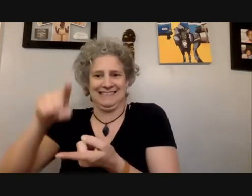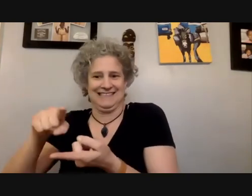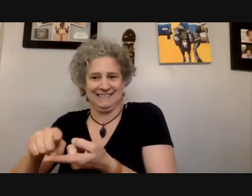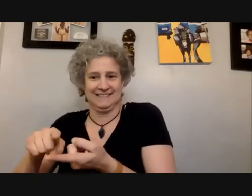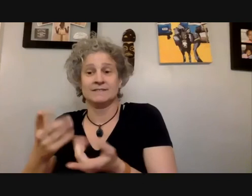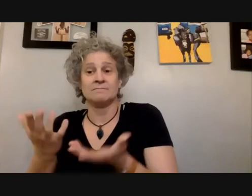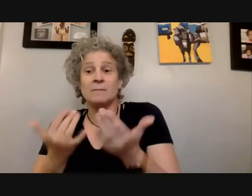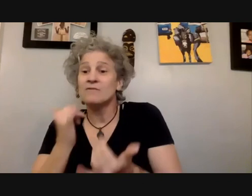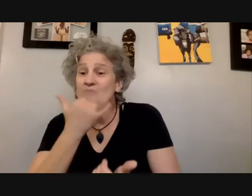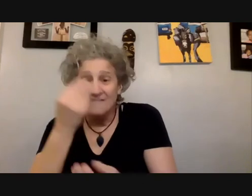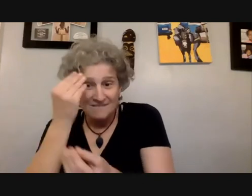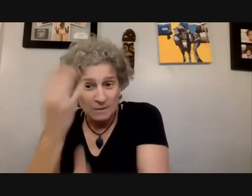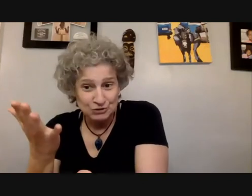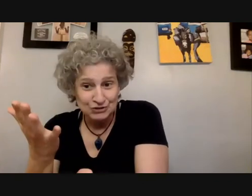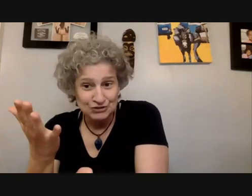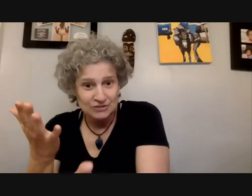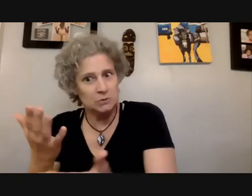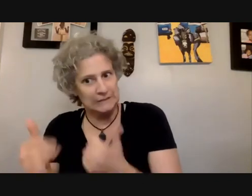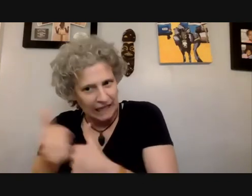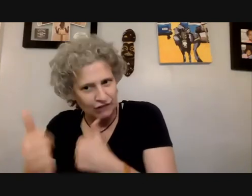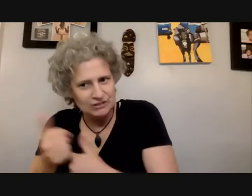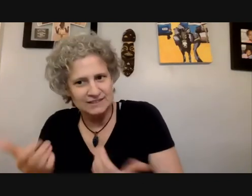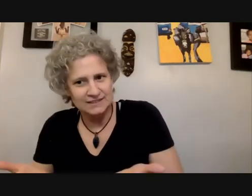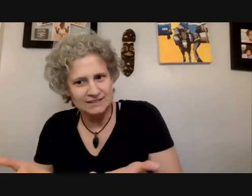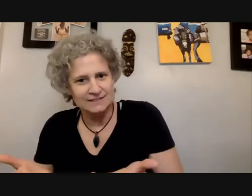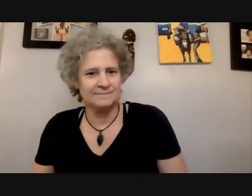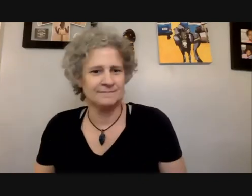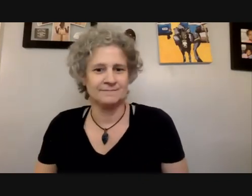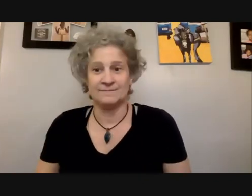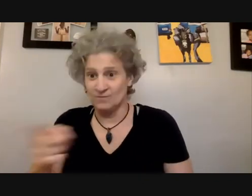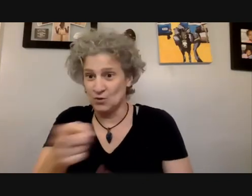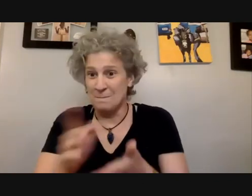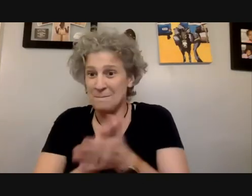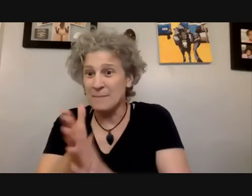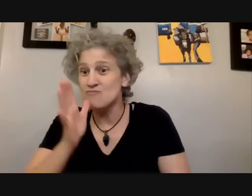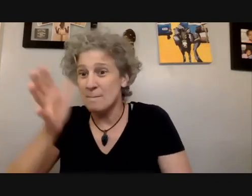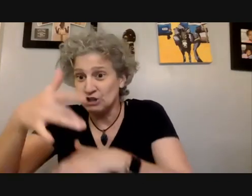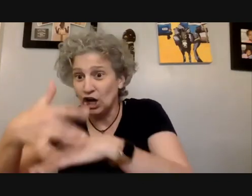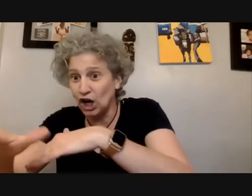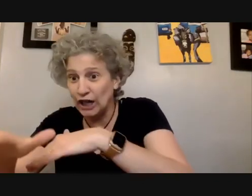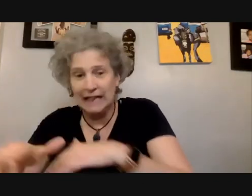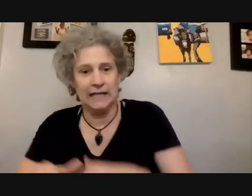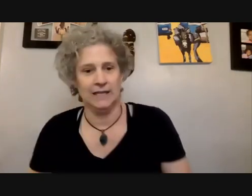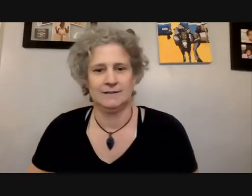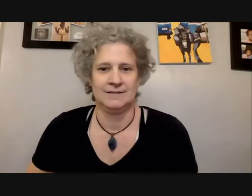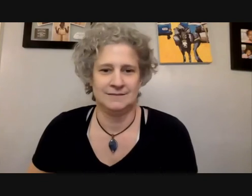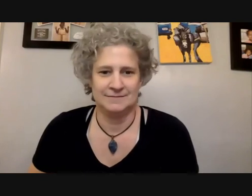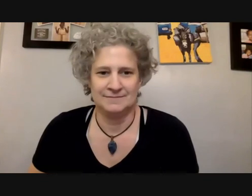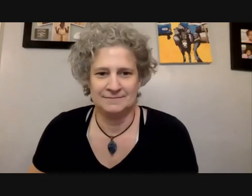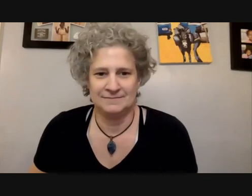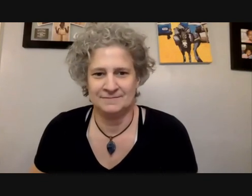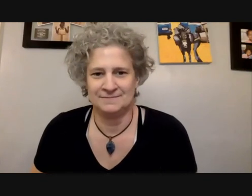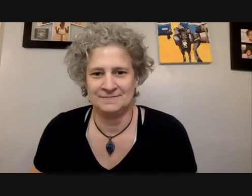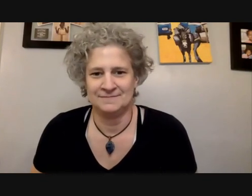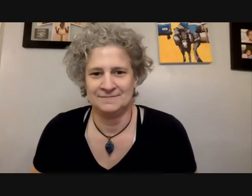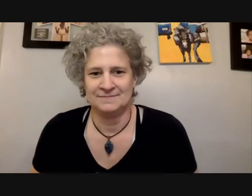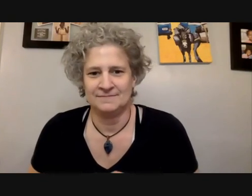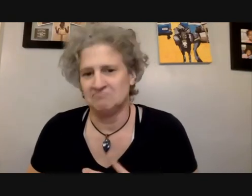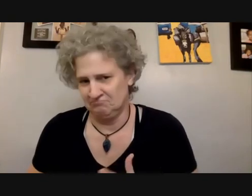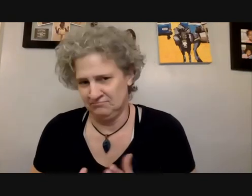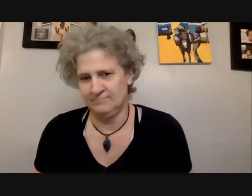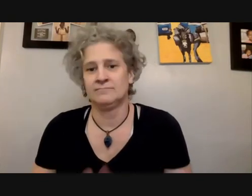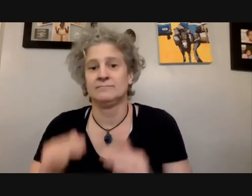great. However, if that's not the case, then a lot of times those children, as I mentioned, don't have language access, have reduced language access,